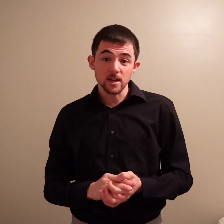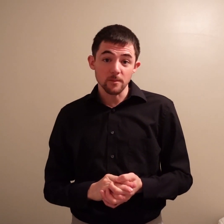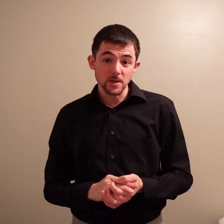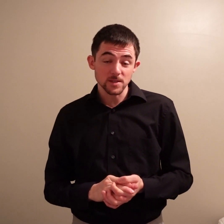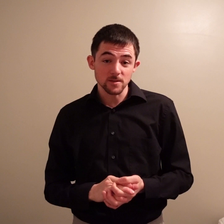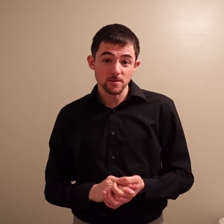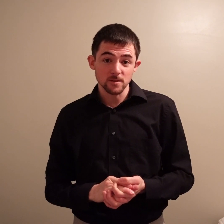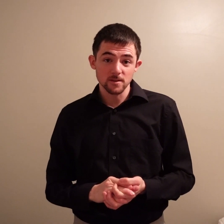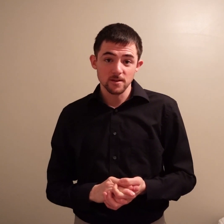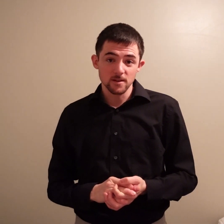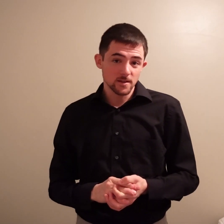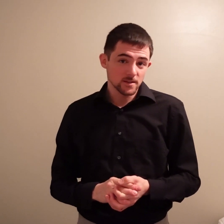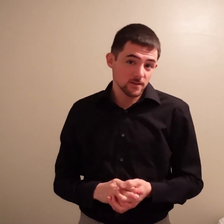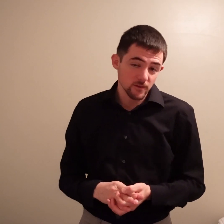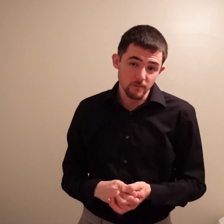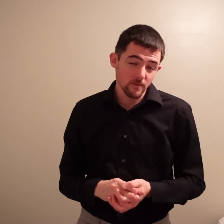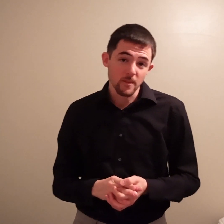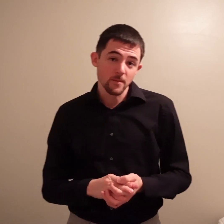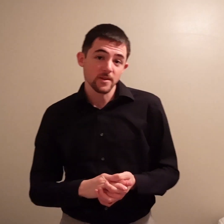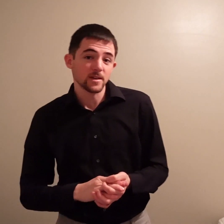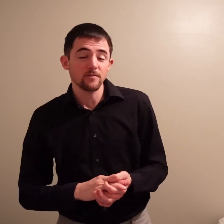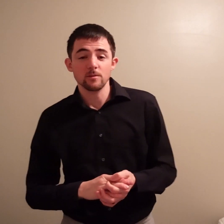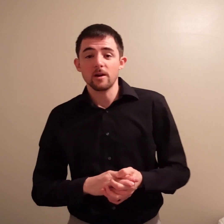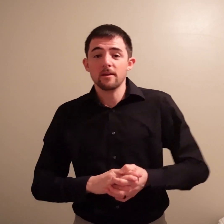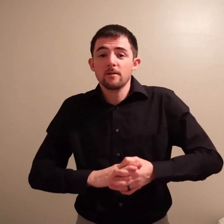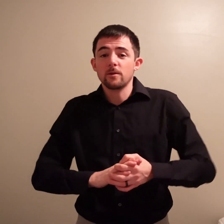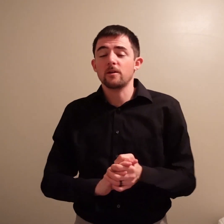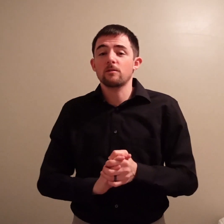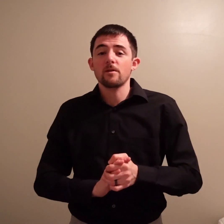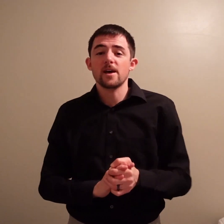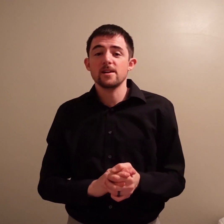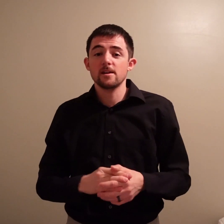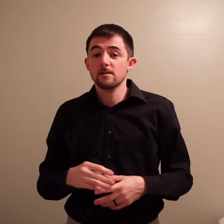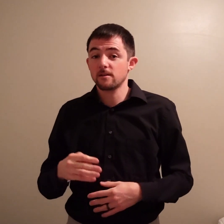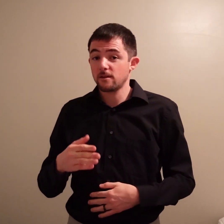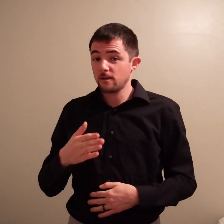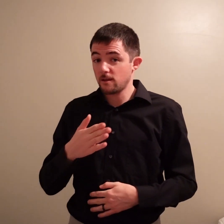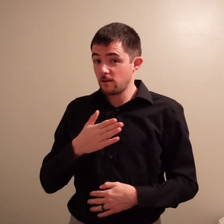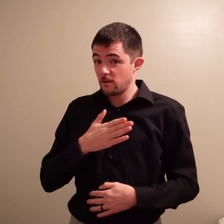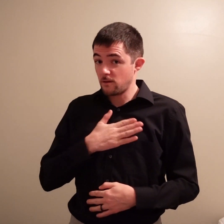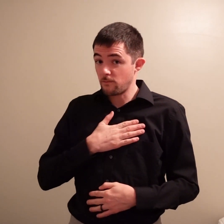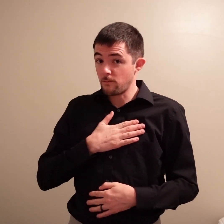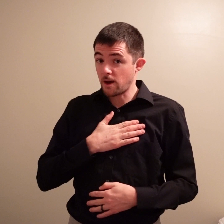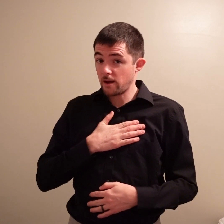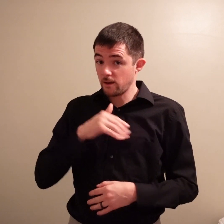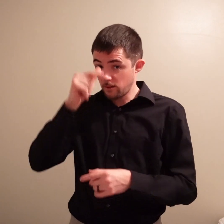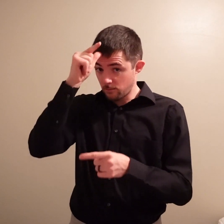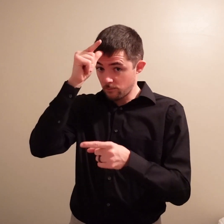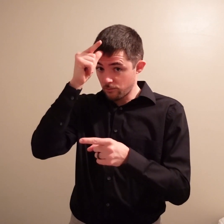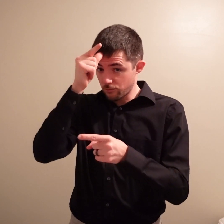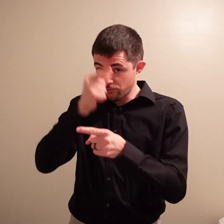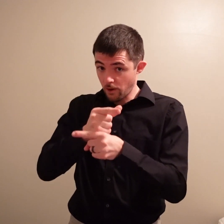coming soon. So if you remember the sign for brother, we're going to throw that in here. My